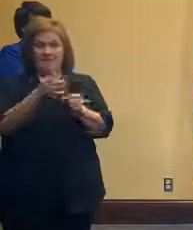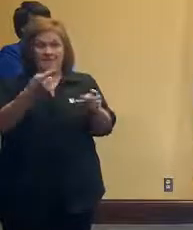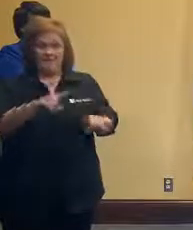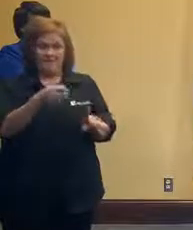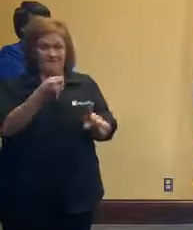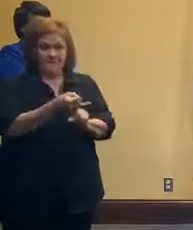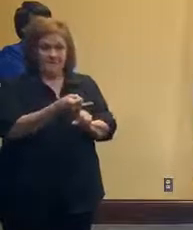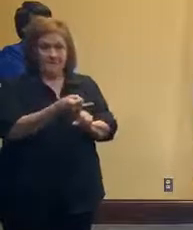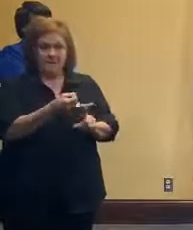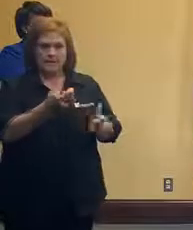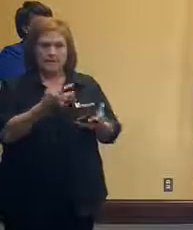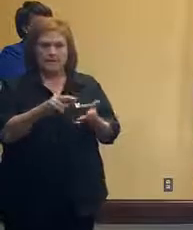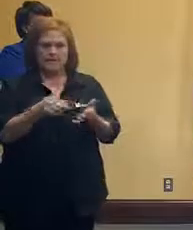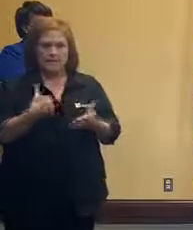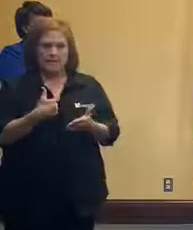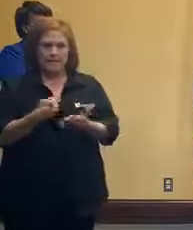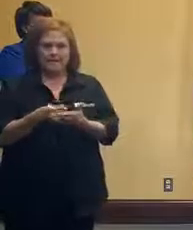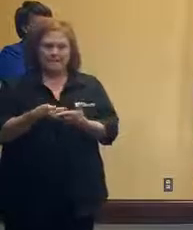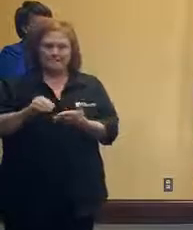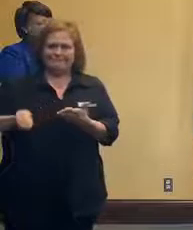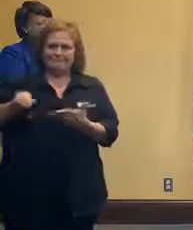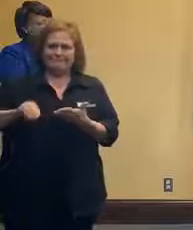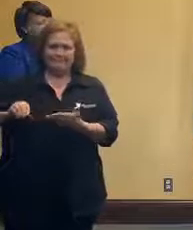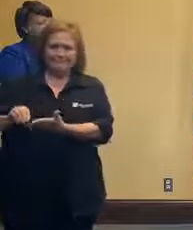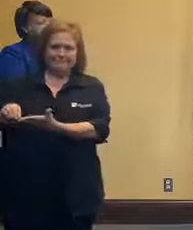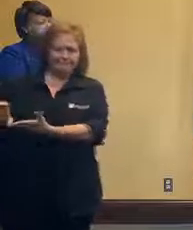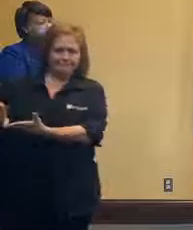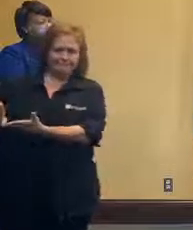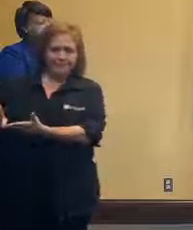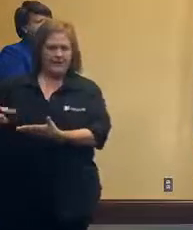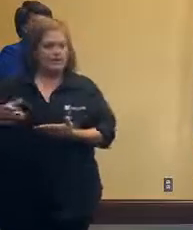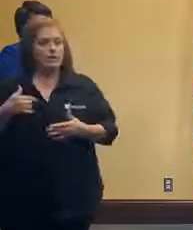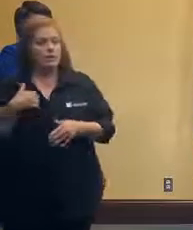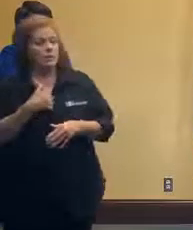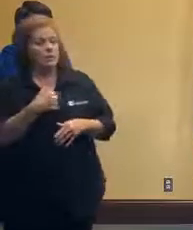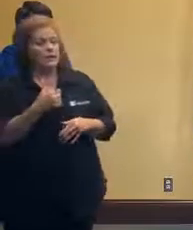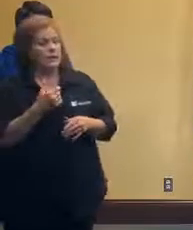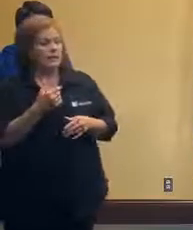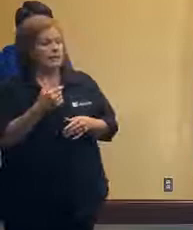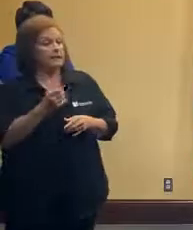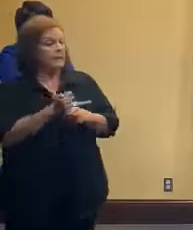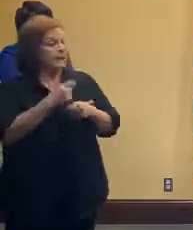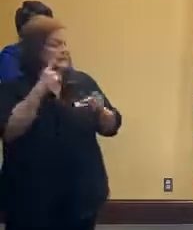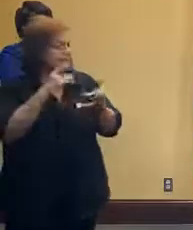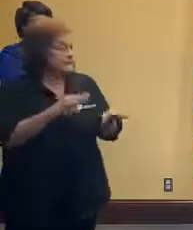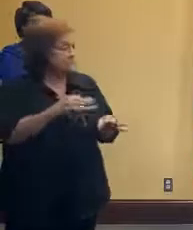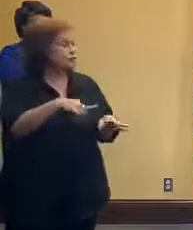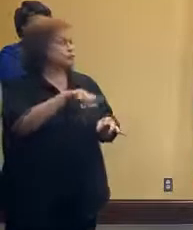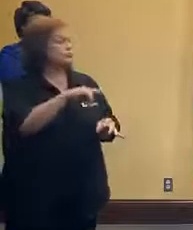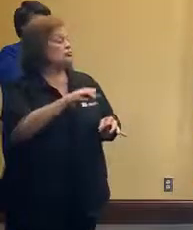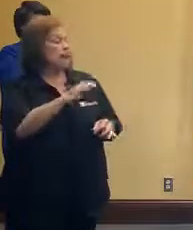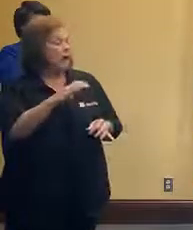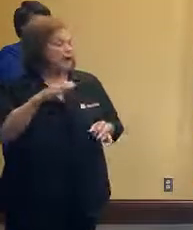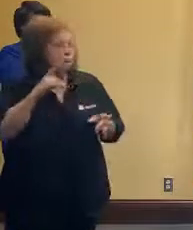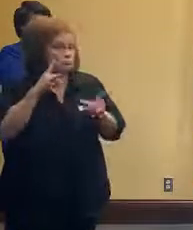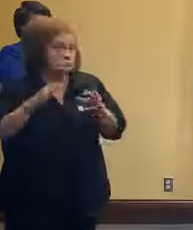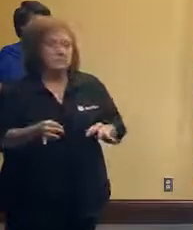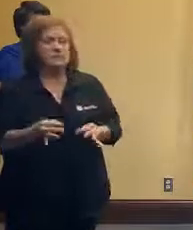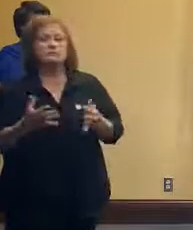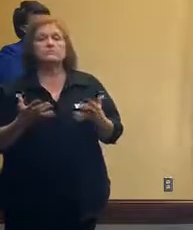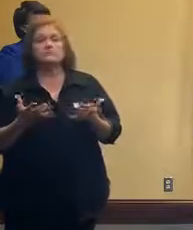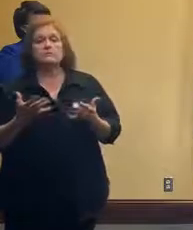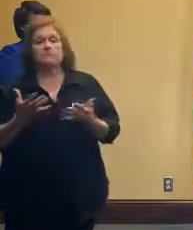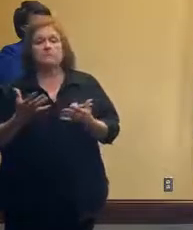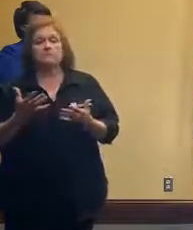important testament to the work of the administration and some of the decisions made by the council and others alike. Is